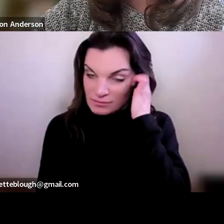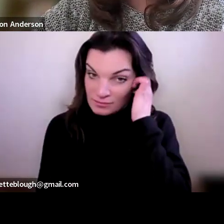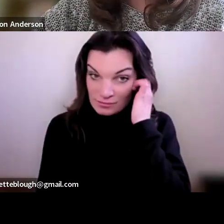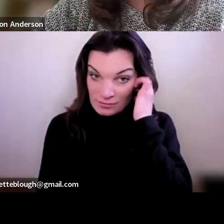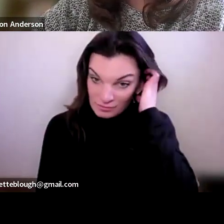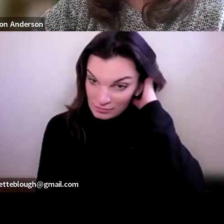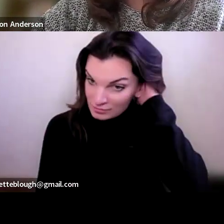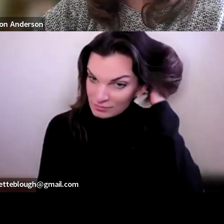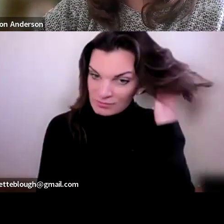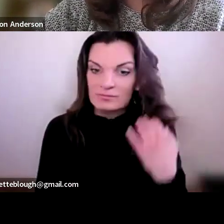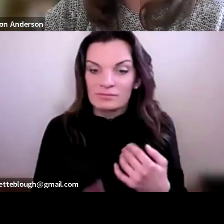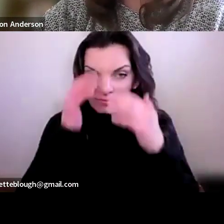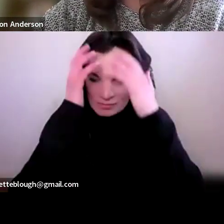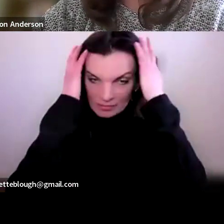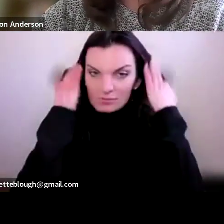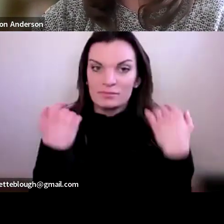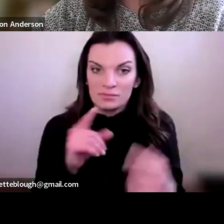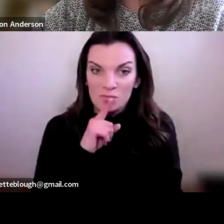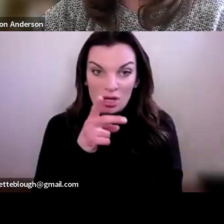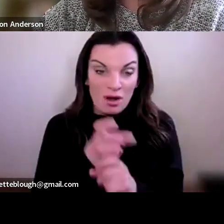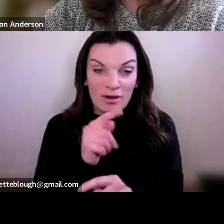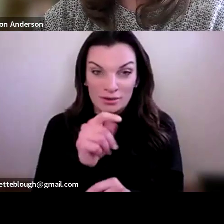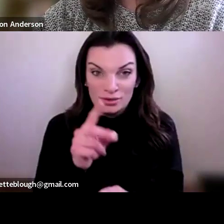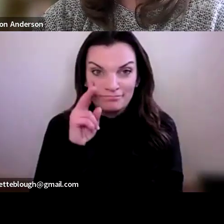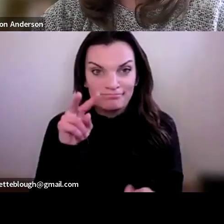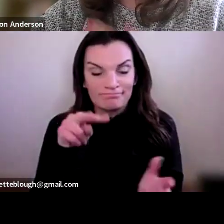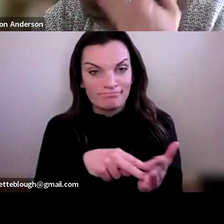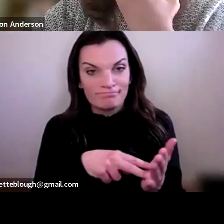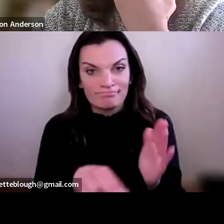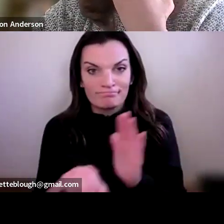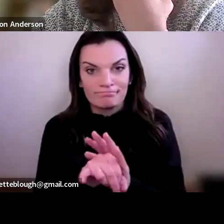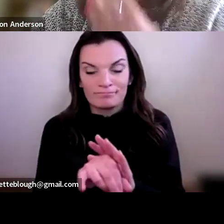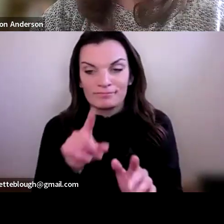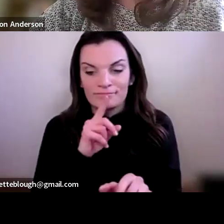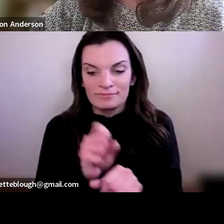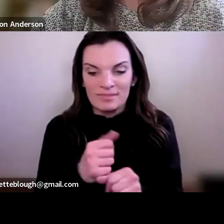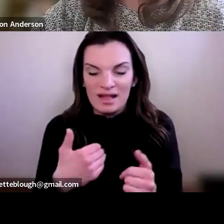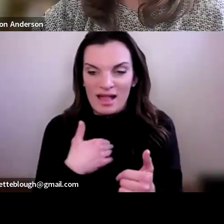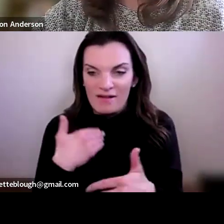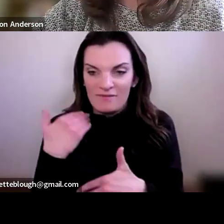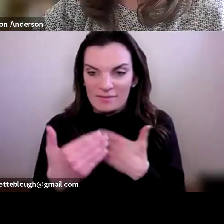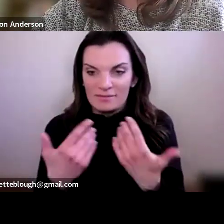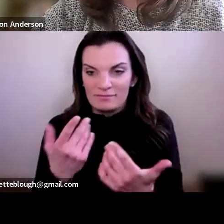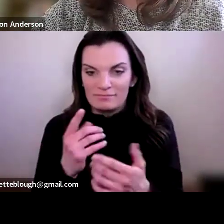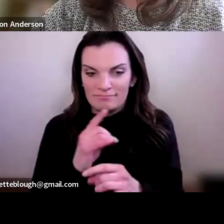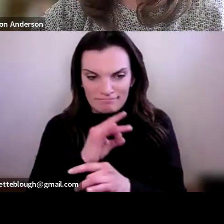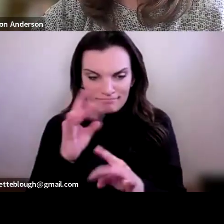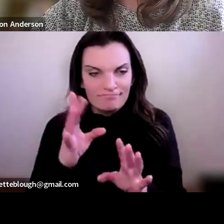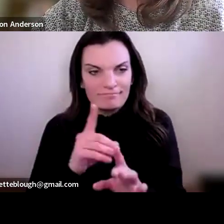Right. It is pretty difficult right now. What we're seeing in people is there's accelerated cognitive decline, and it